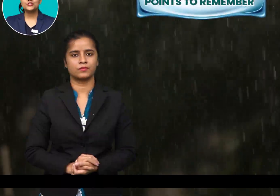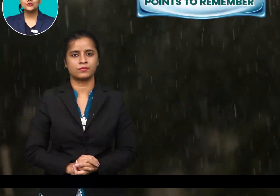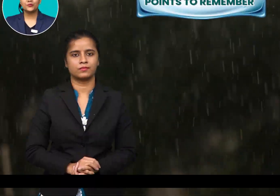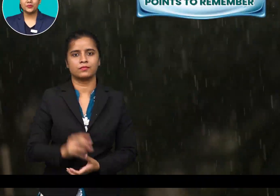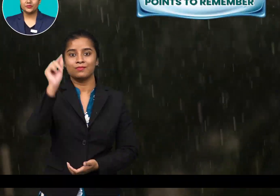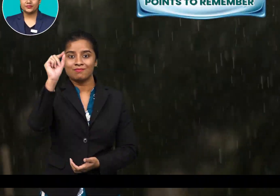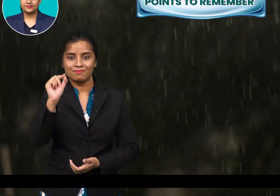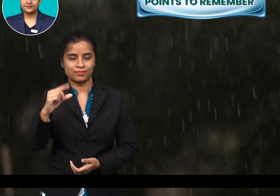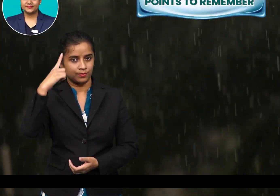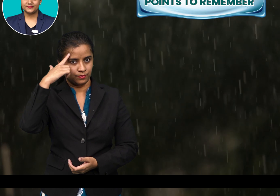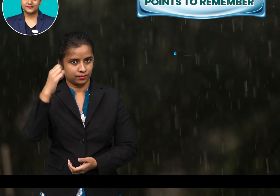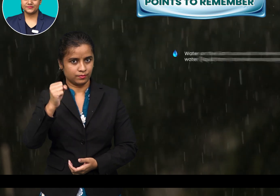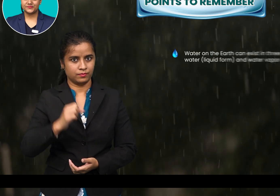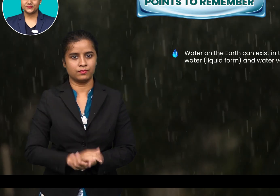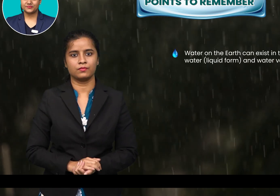Points to remember.